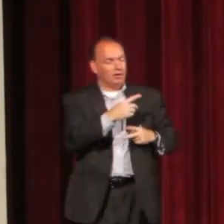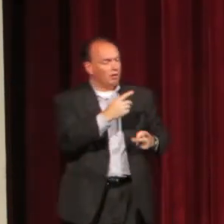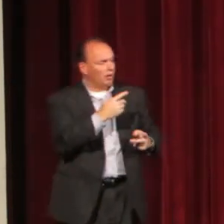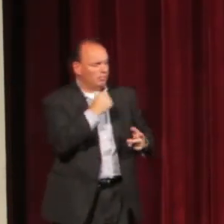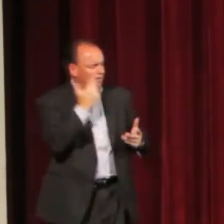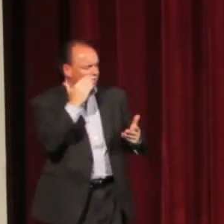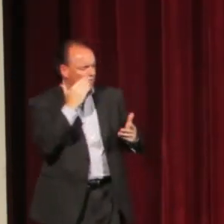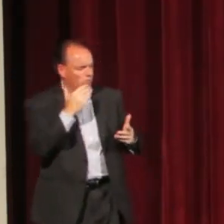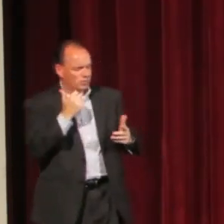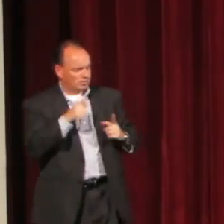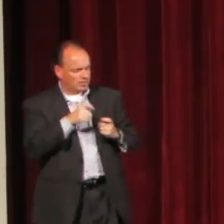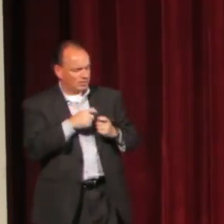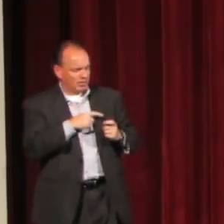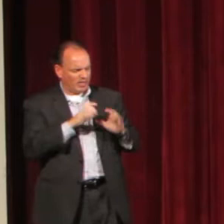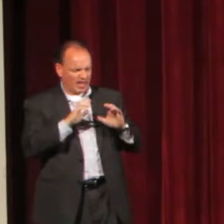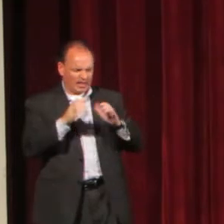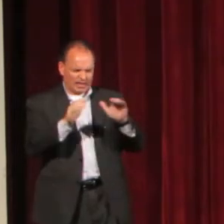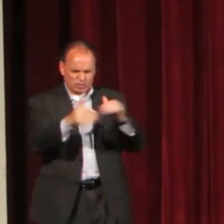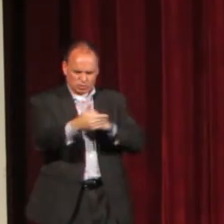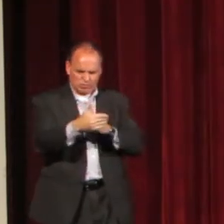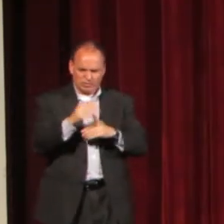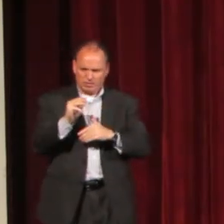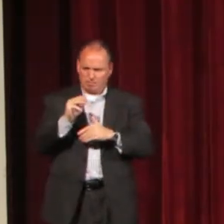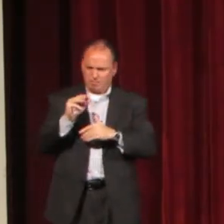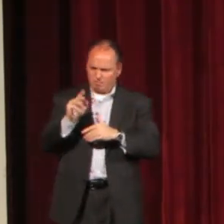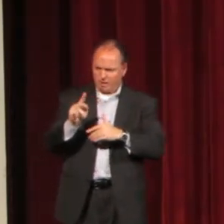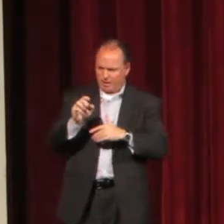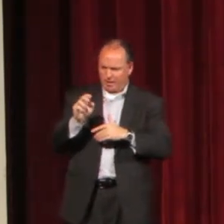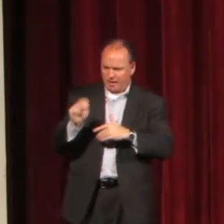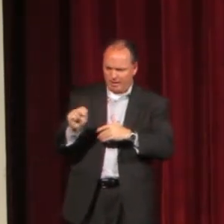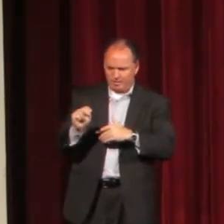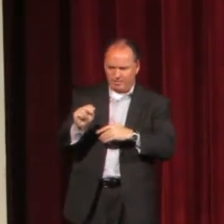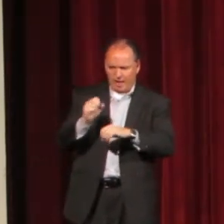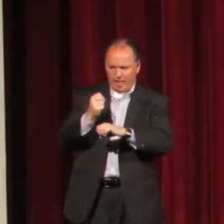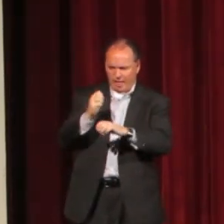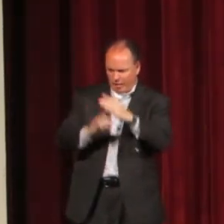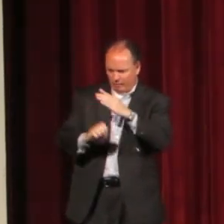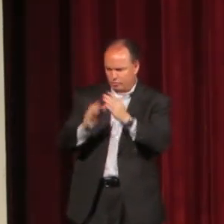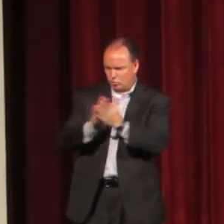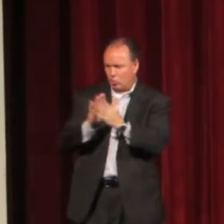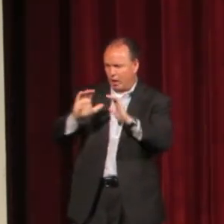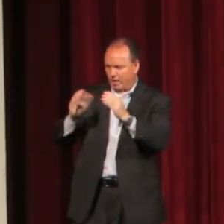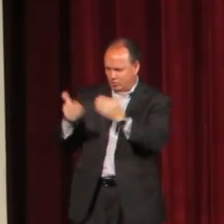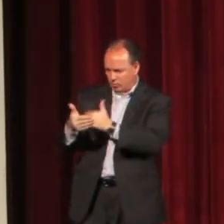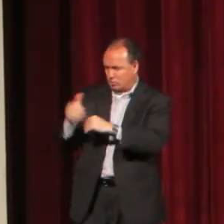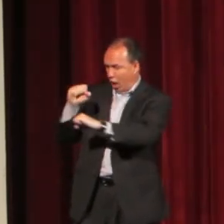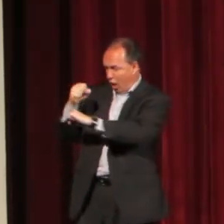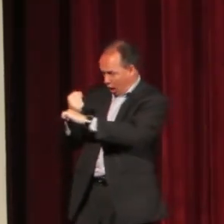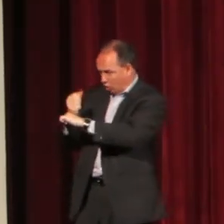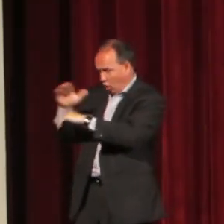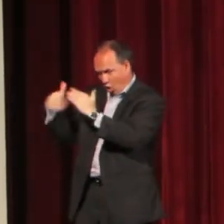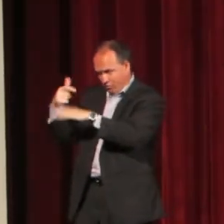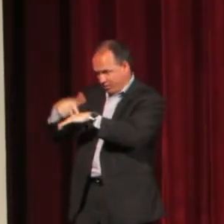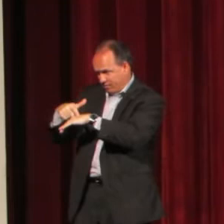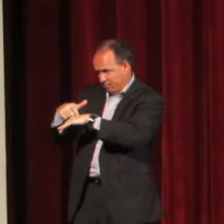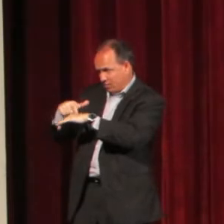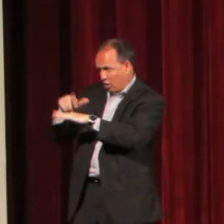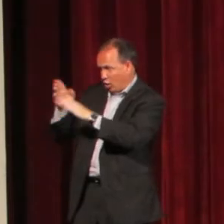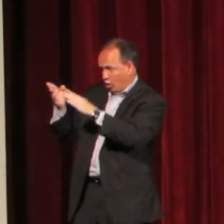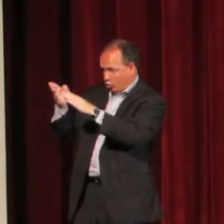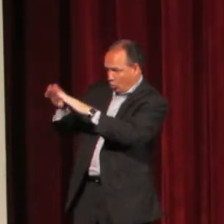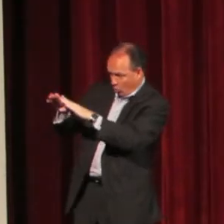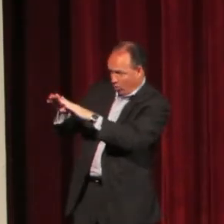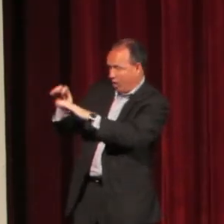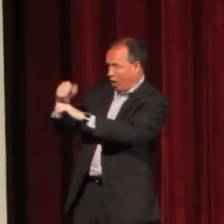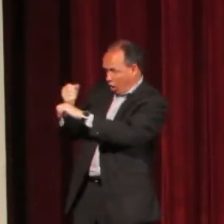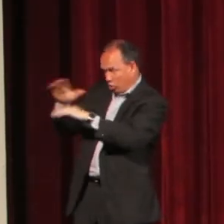this, classrooms in the Cane Elementary locked at all times? They're locked. Doors are closed and